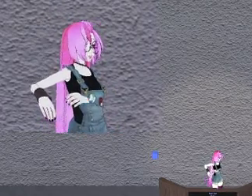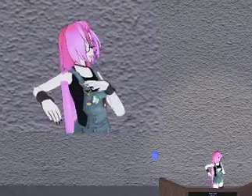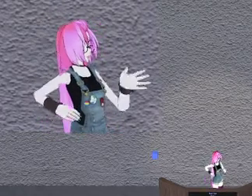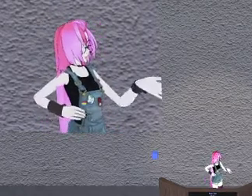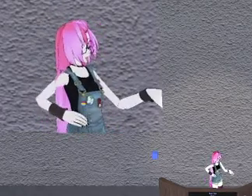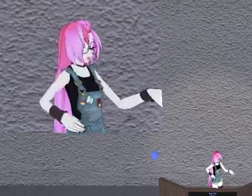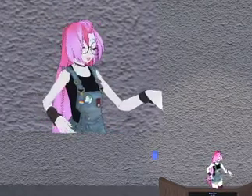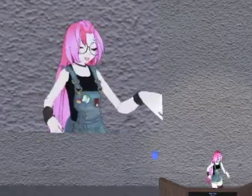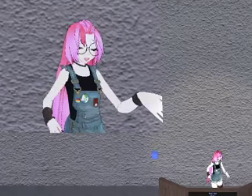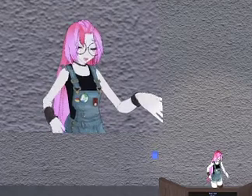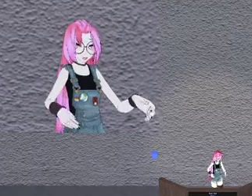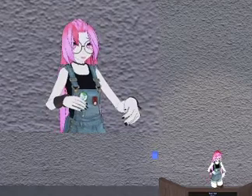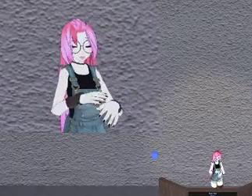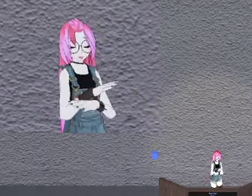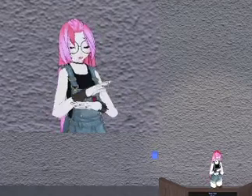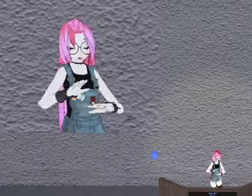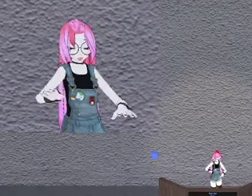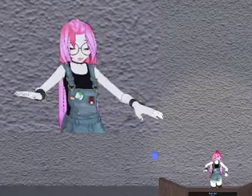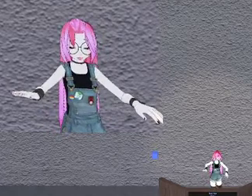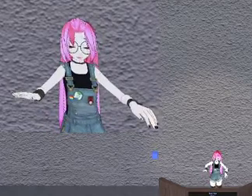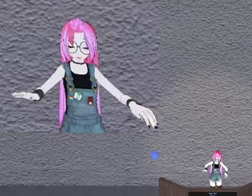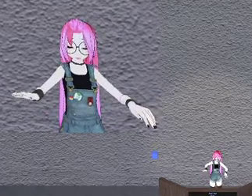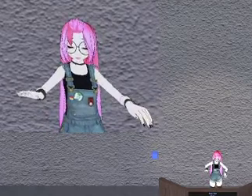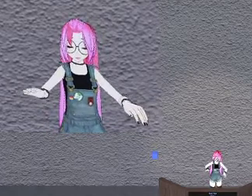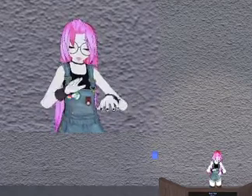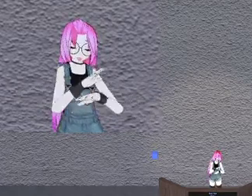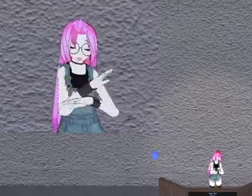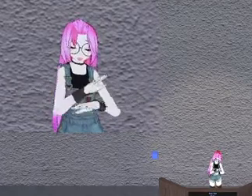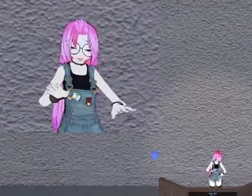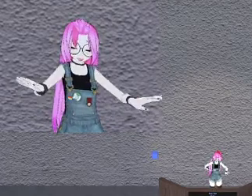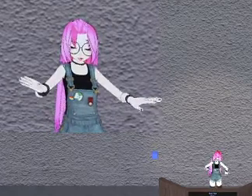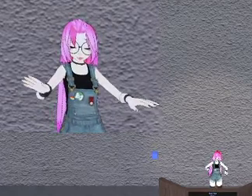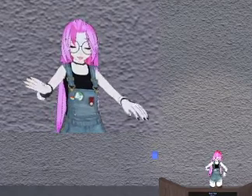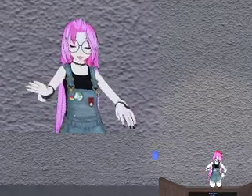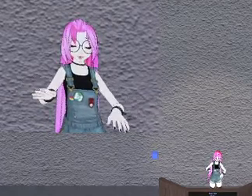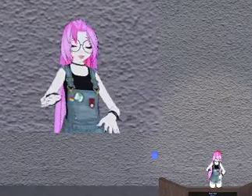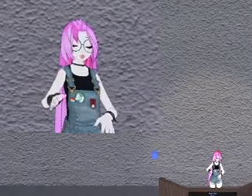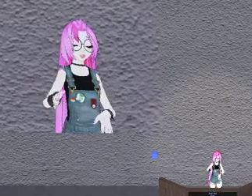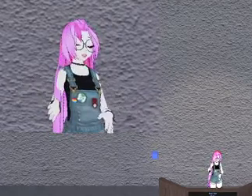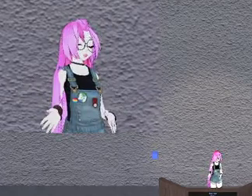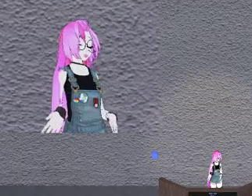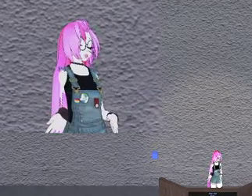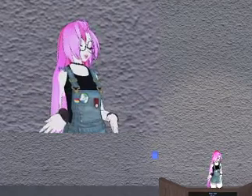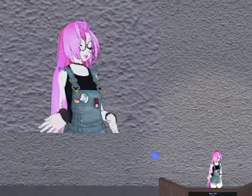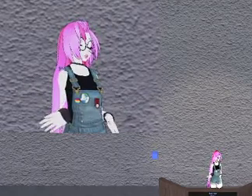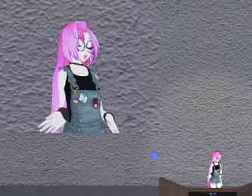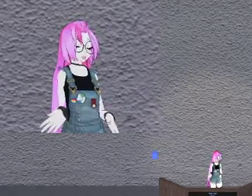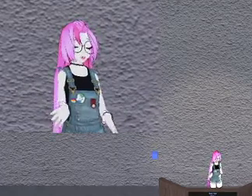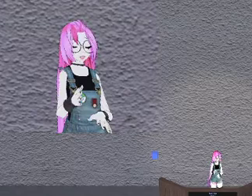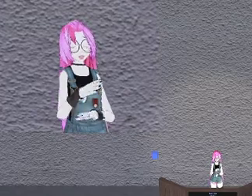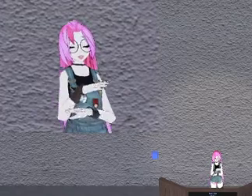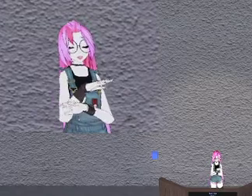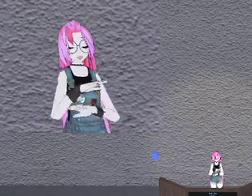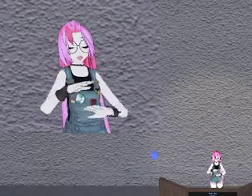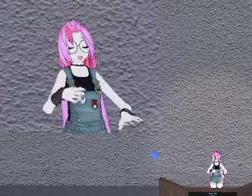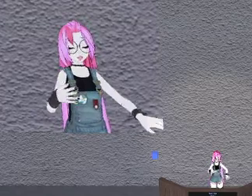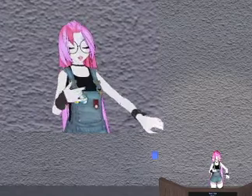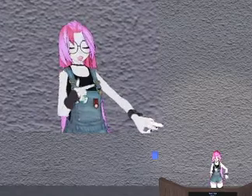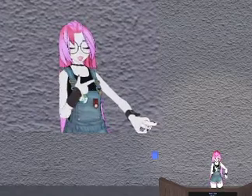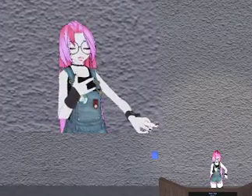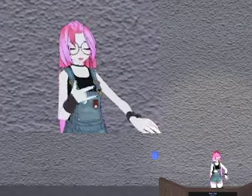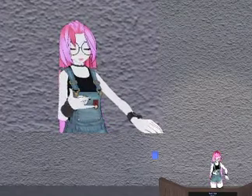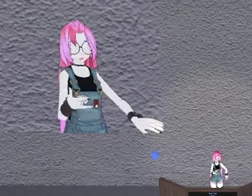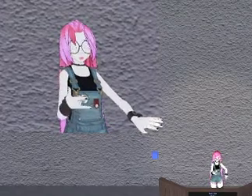mistake, because there is a sign for don't. This is don't, right? You're doing this. A really big mistake people do is they say like